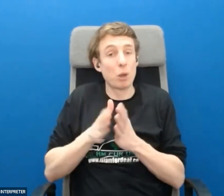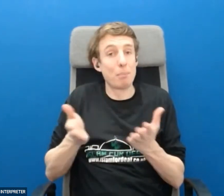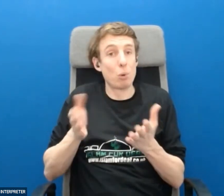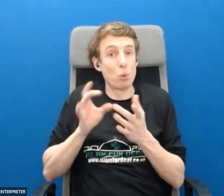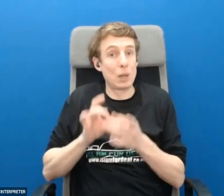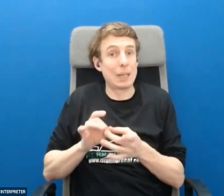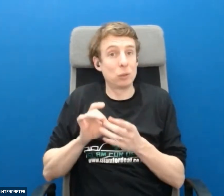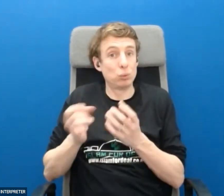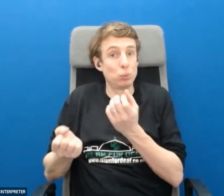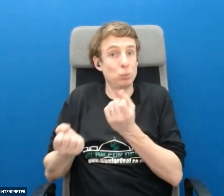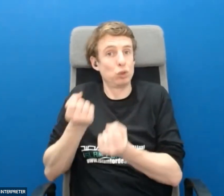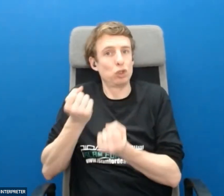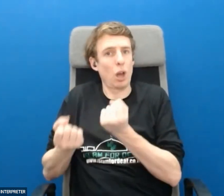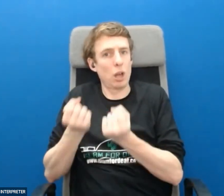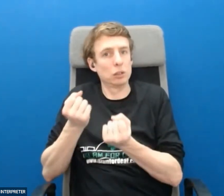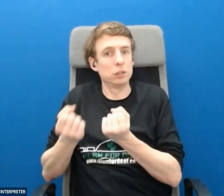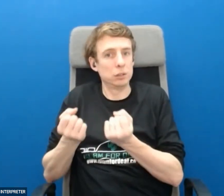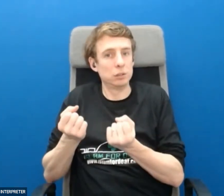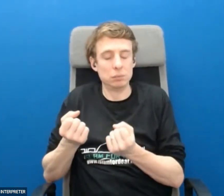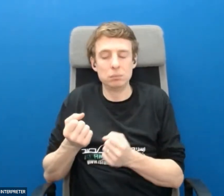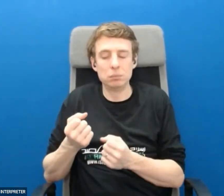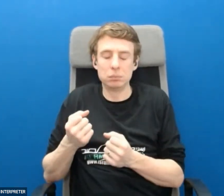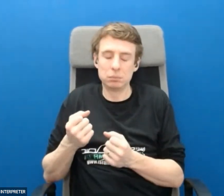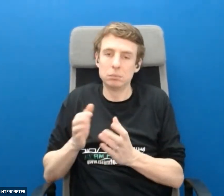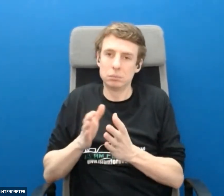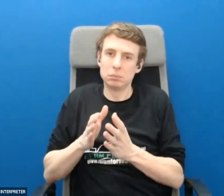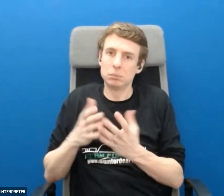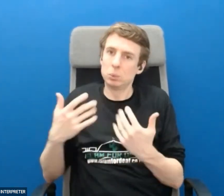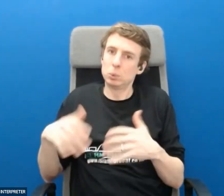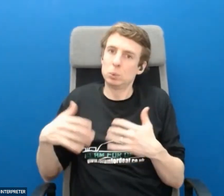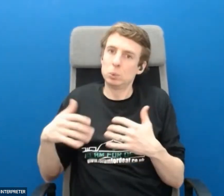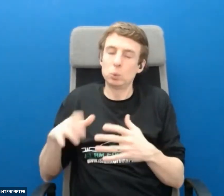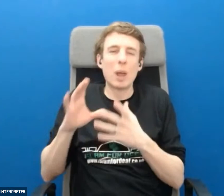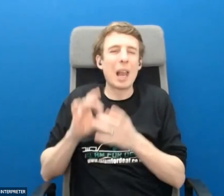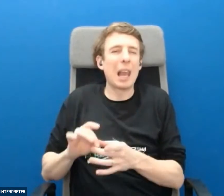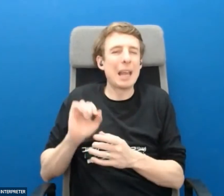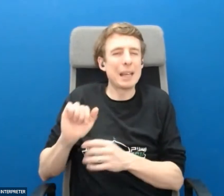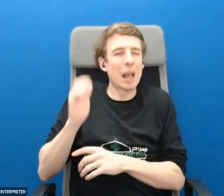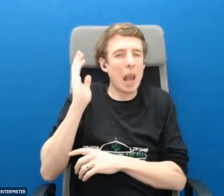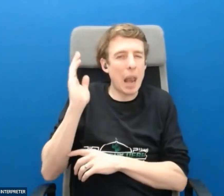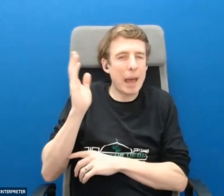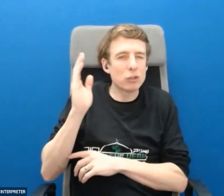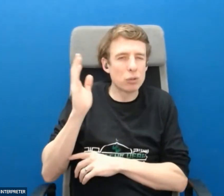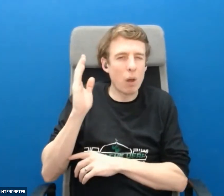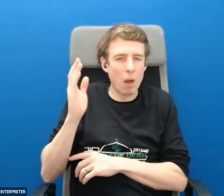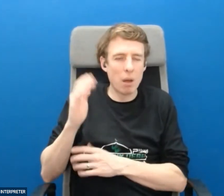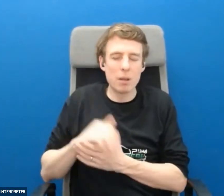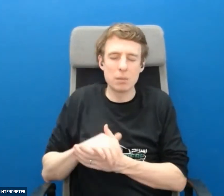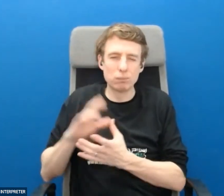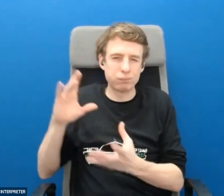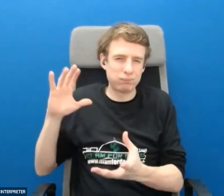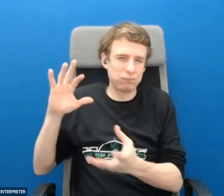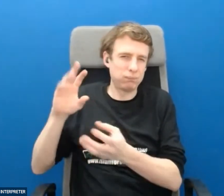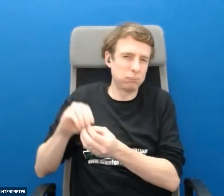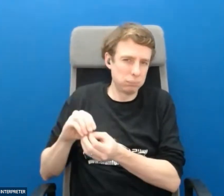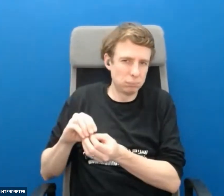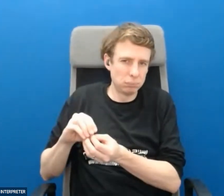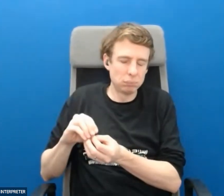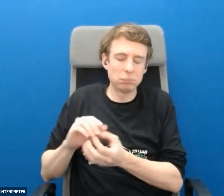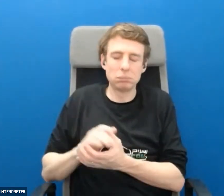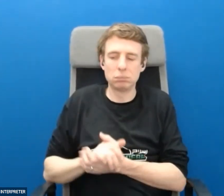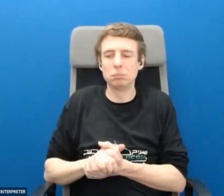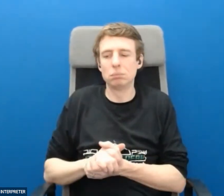book, and it's based on his lectures. And the key thing, or one of the key